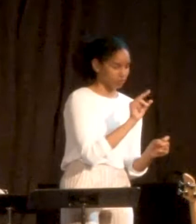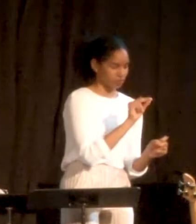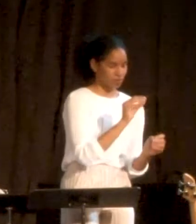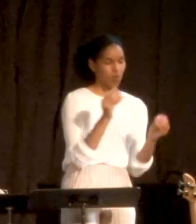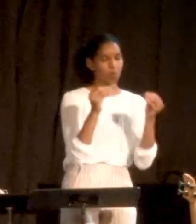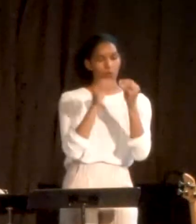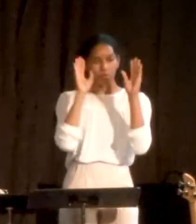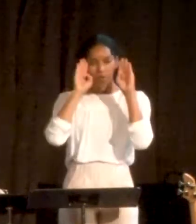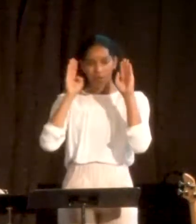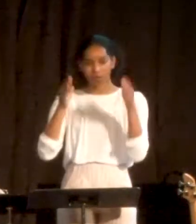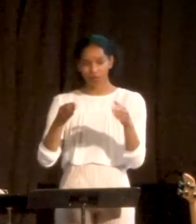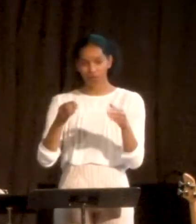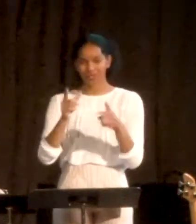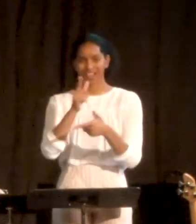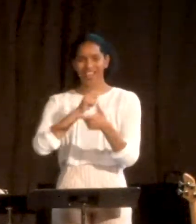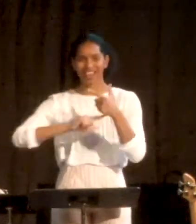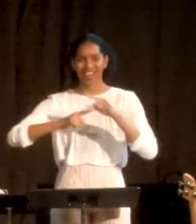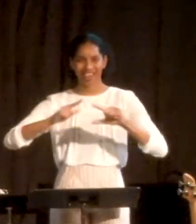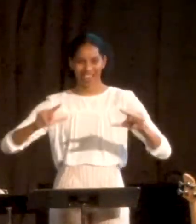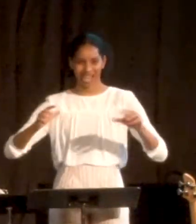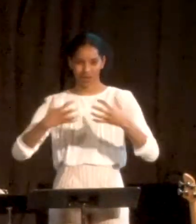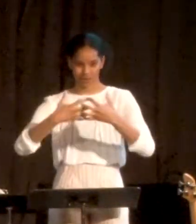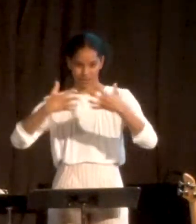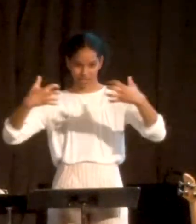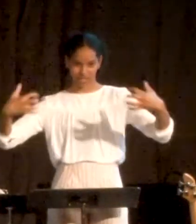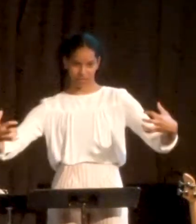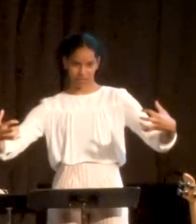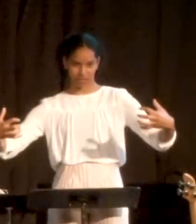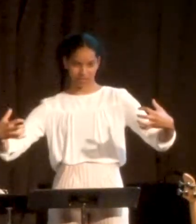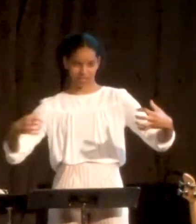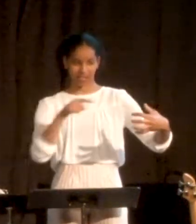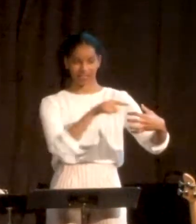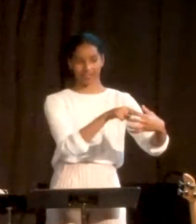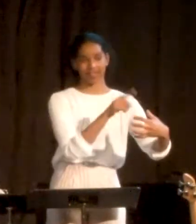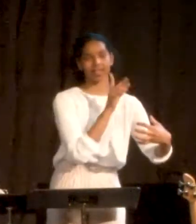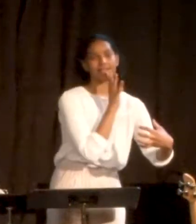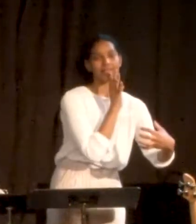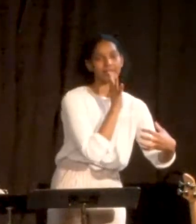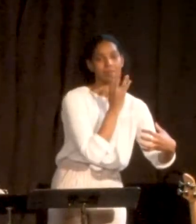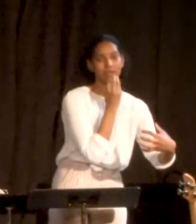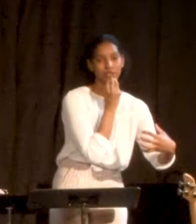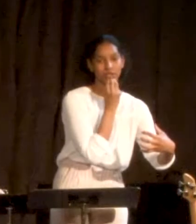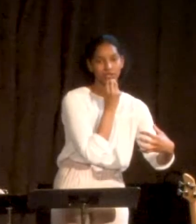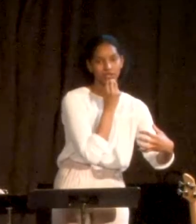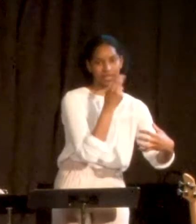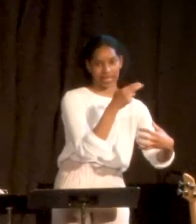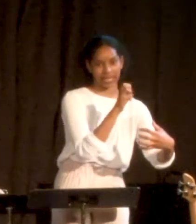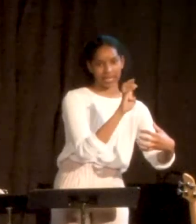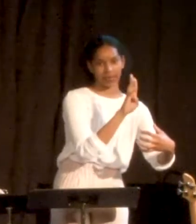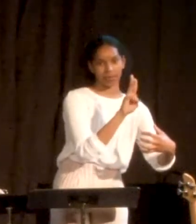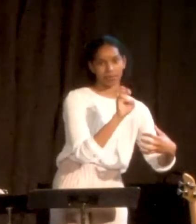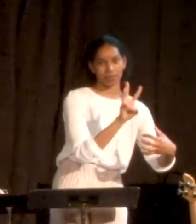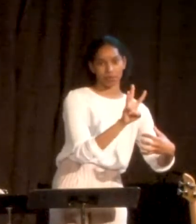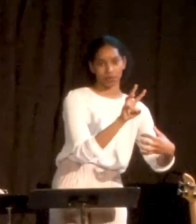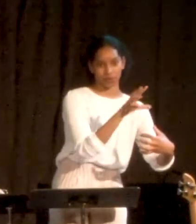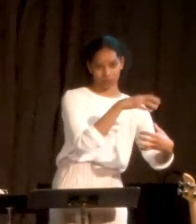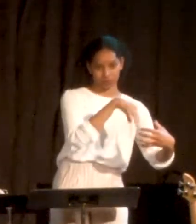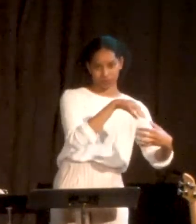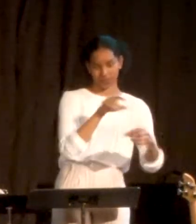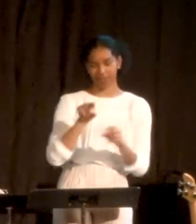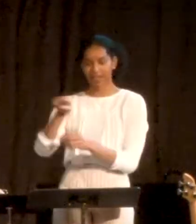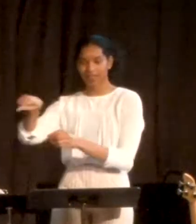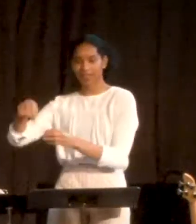distinction. Are you with me? We've got Hebrews, they're called, and